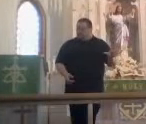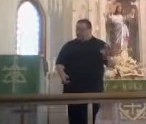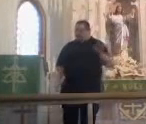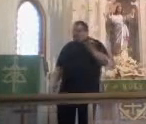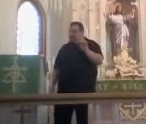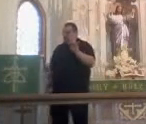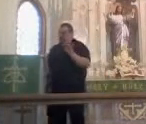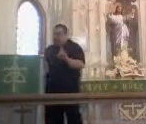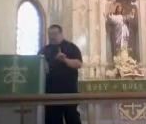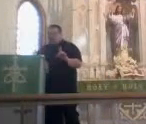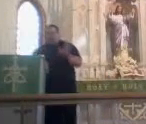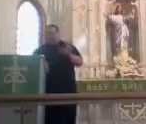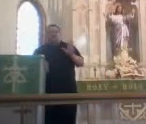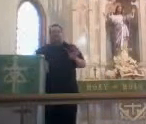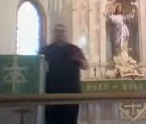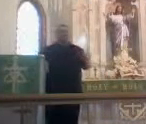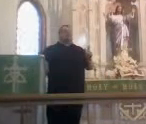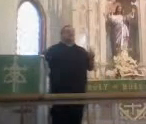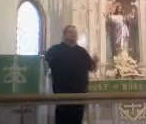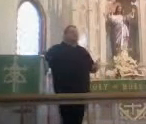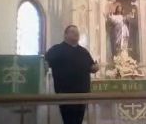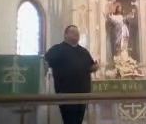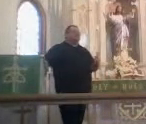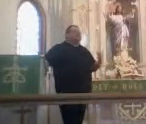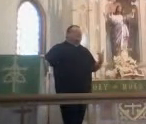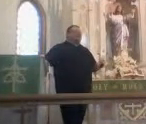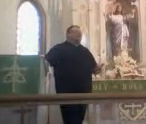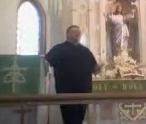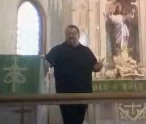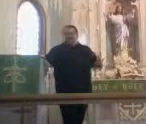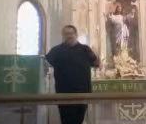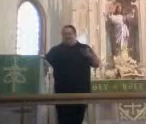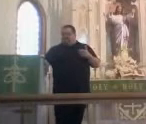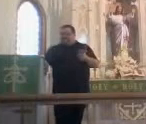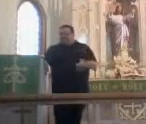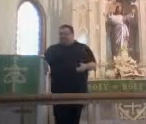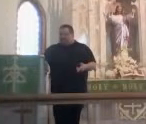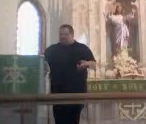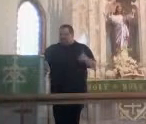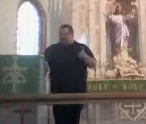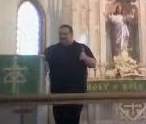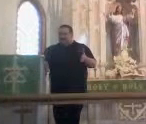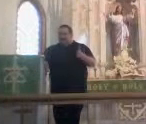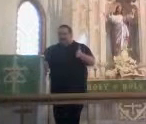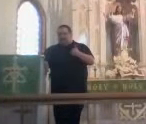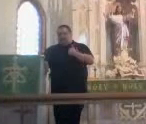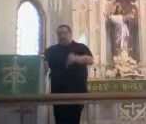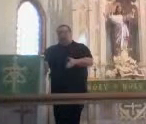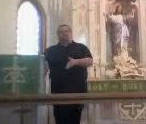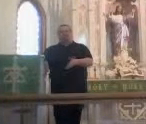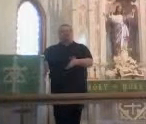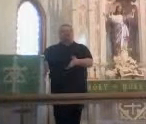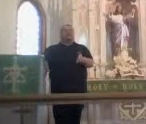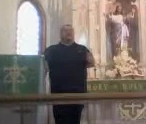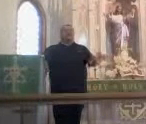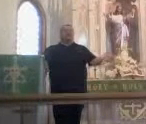true with Elijah. He was letting his own emotions and thoughts and feelings get in the way of the truth. He laid down and